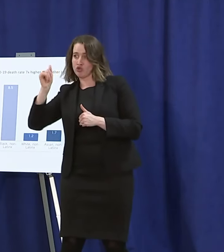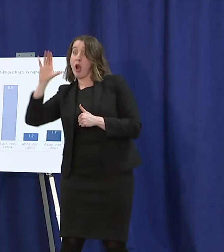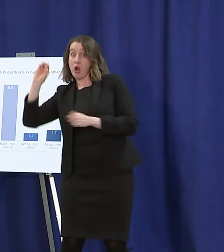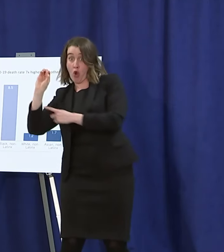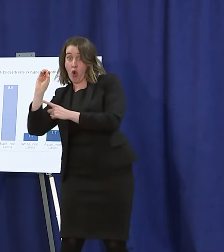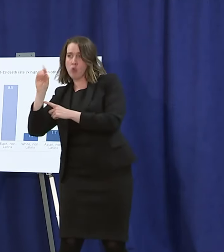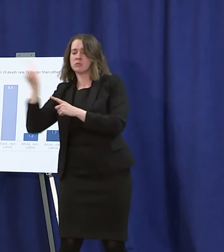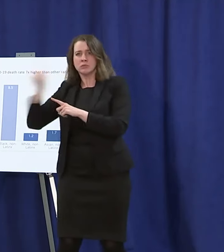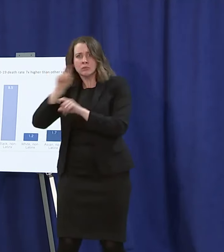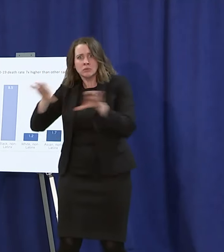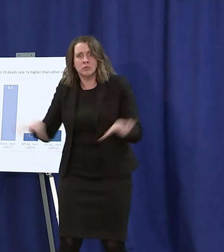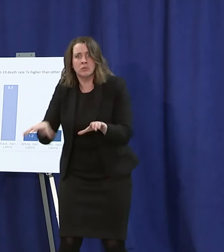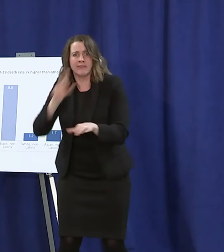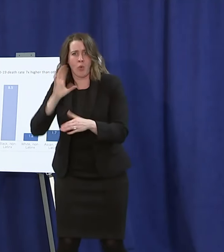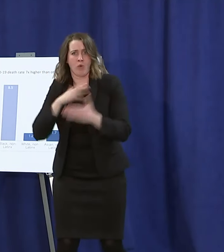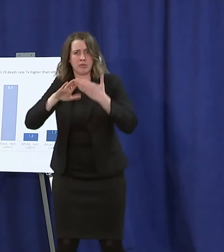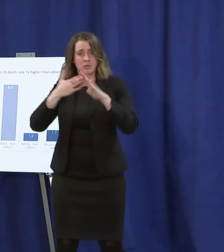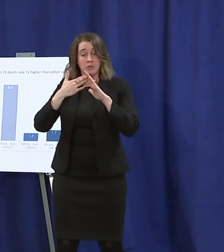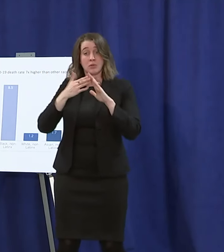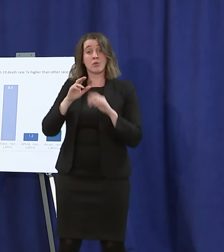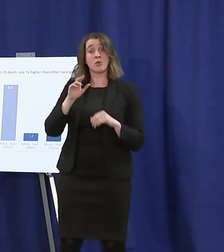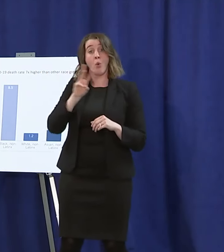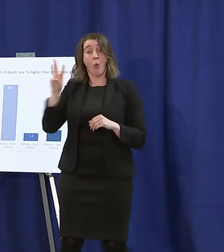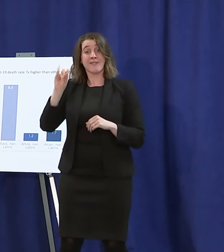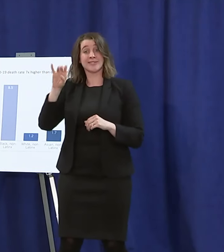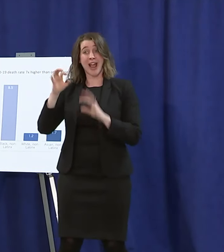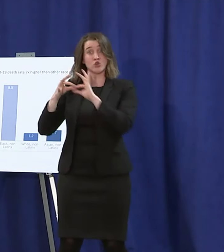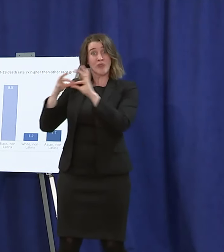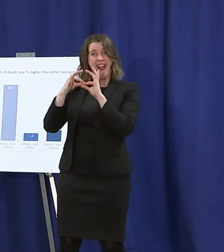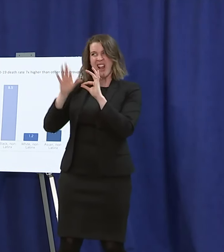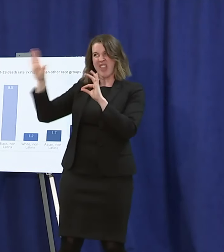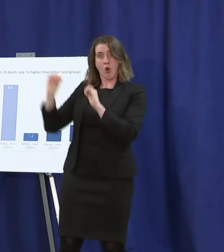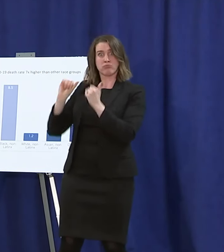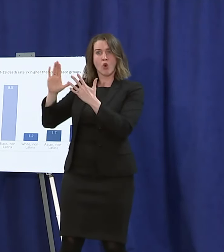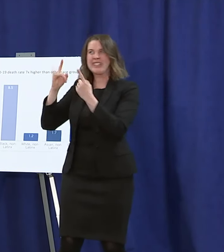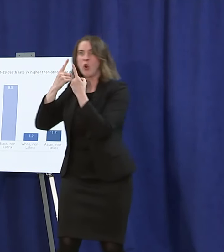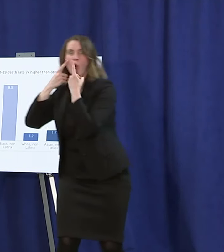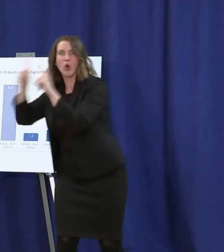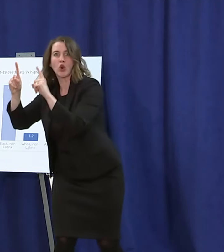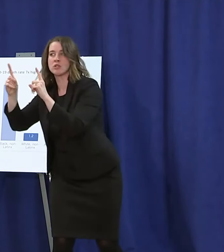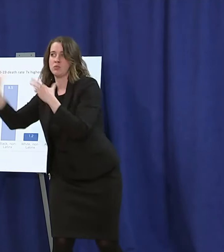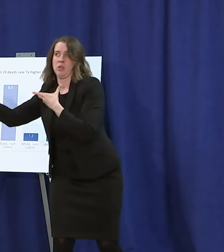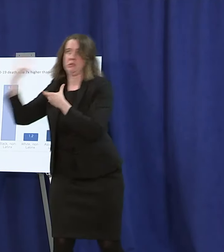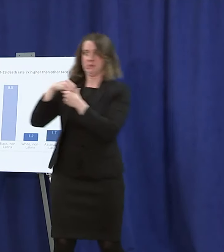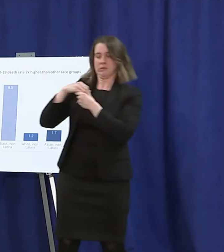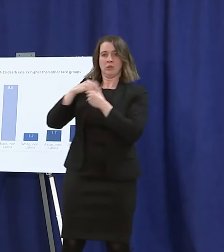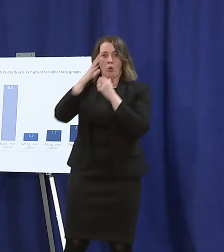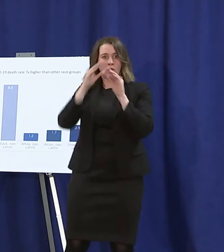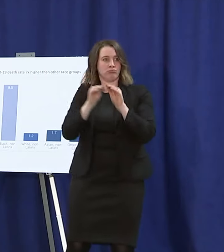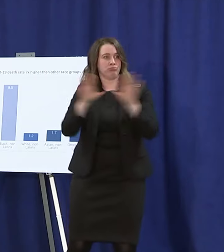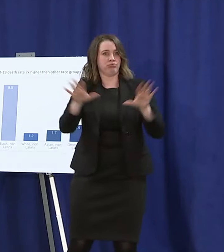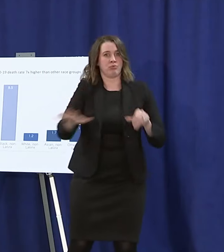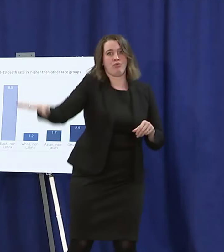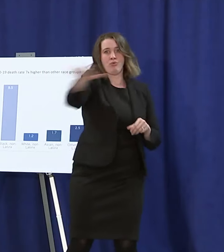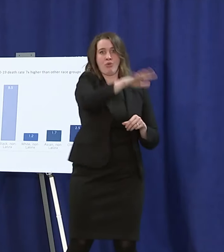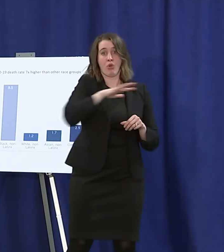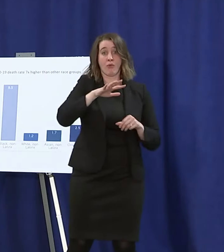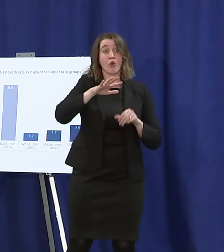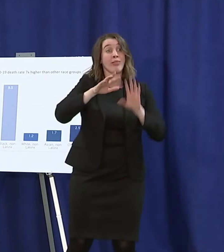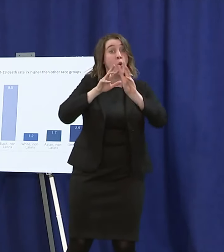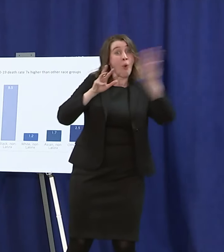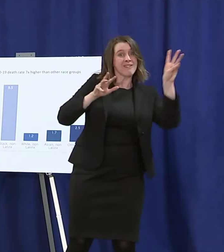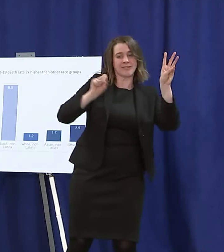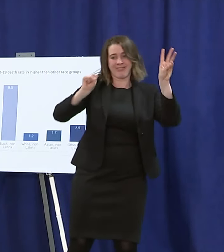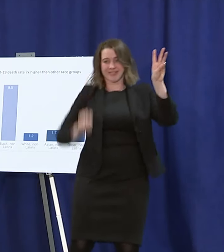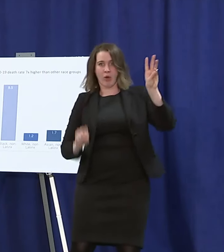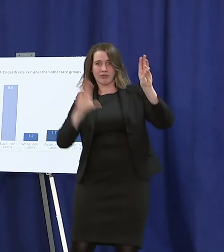city. Westside United has a model that works, and we will deploy it throughout the West and South Sides